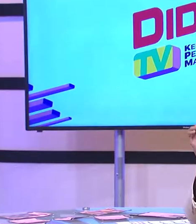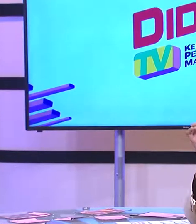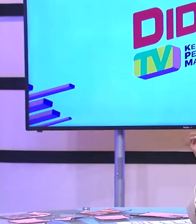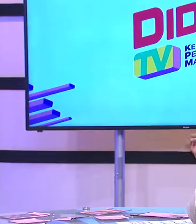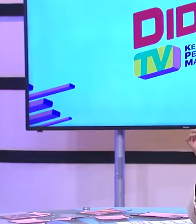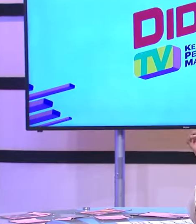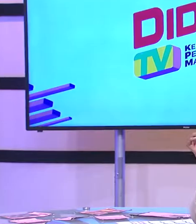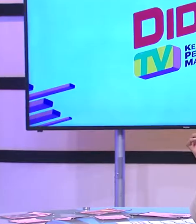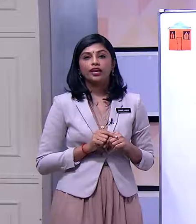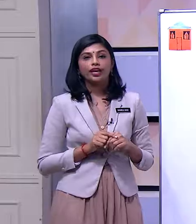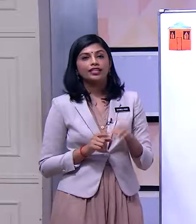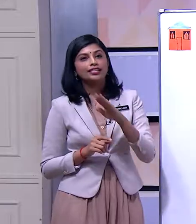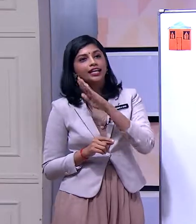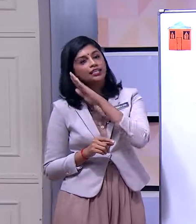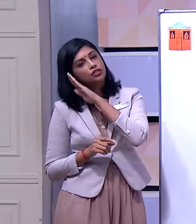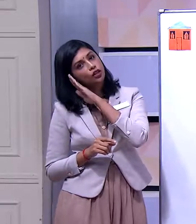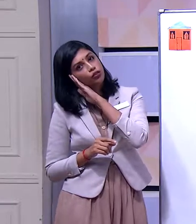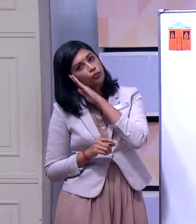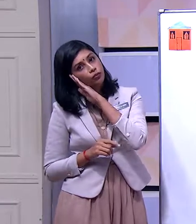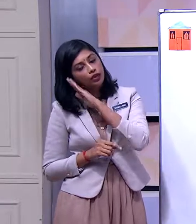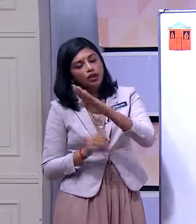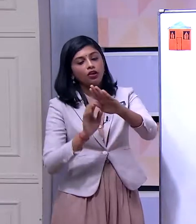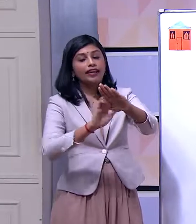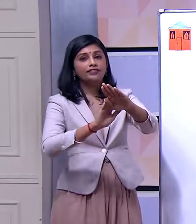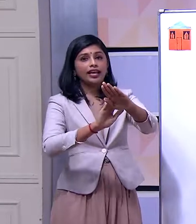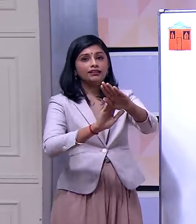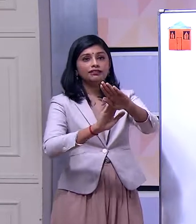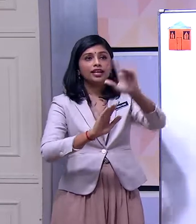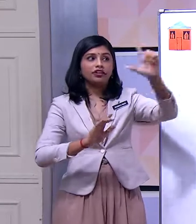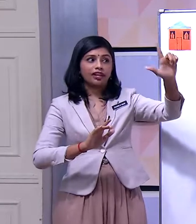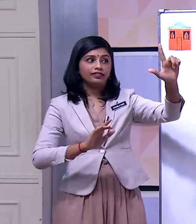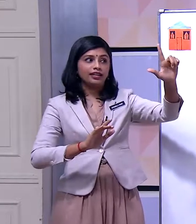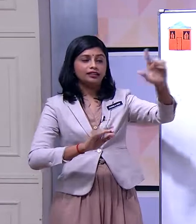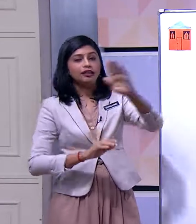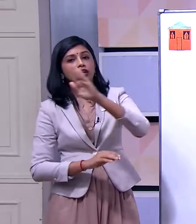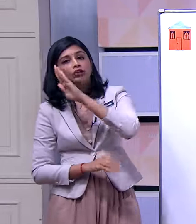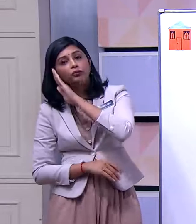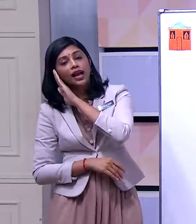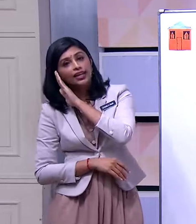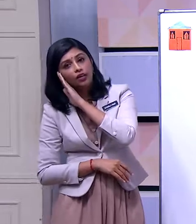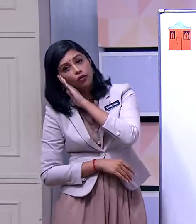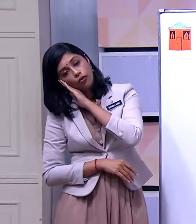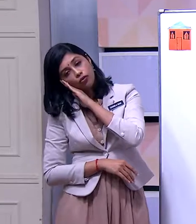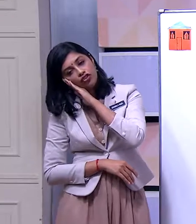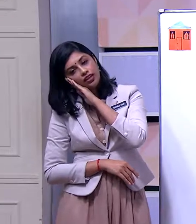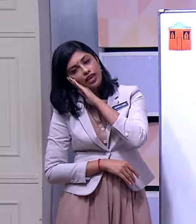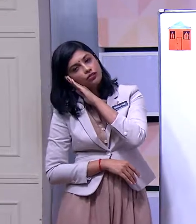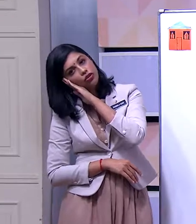sign it? Okay. The sign is your left hand. Mm-hmm. Your left hand. You put under your cheek as though you're